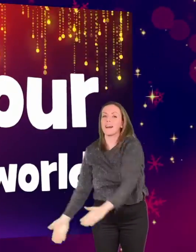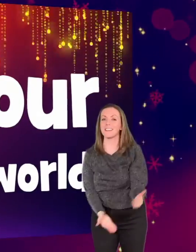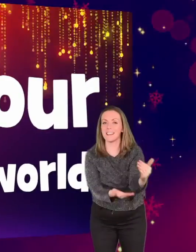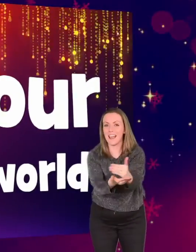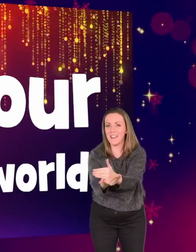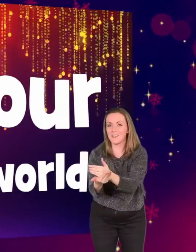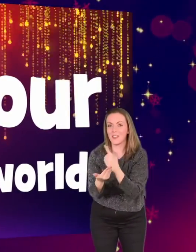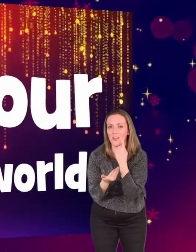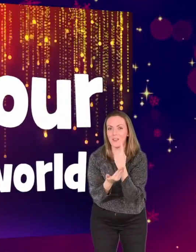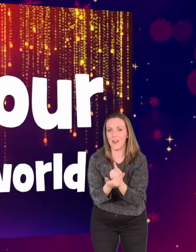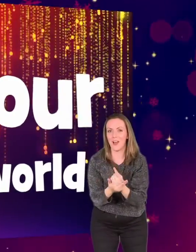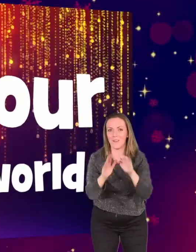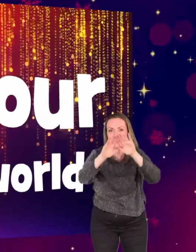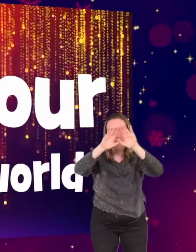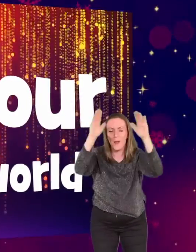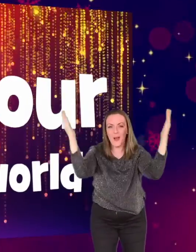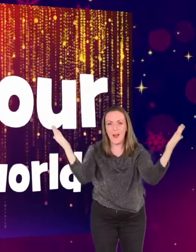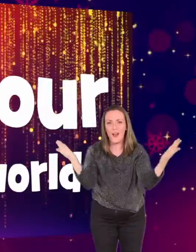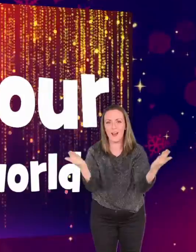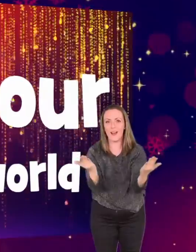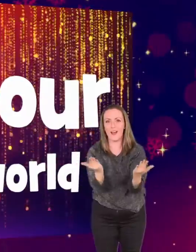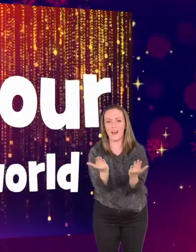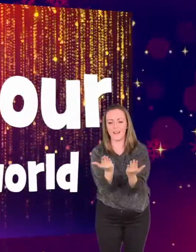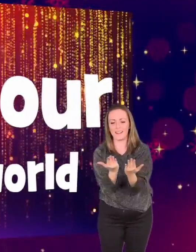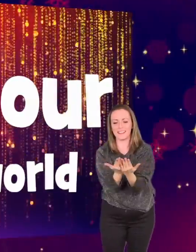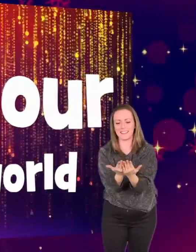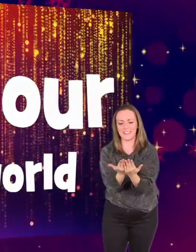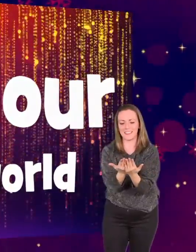Saviour of the world